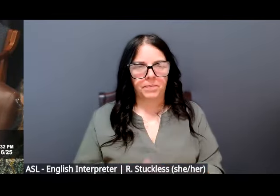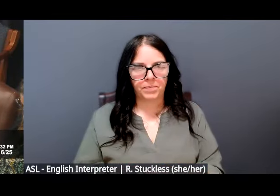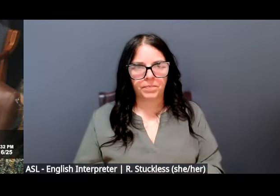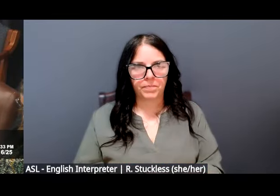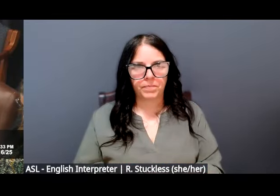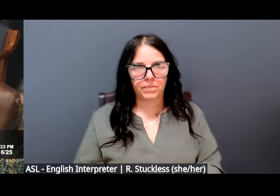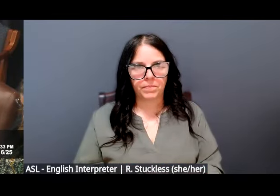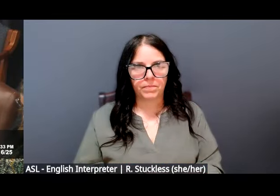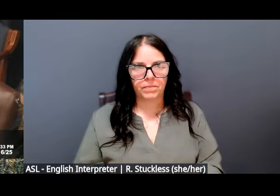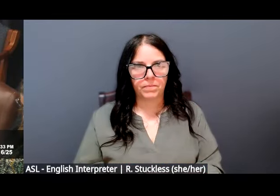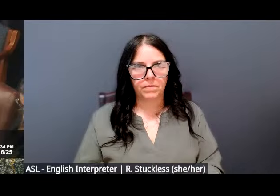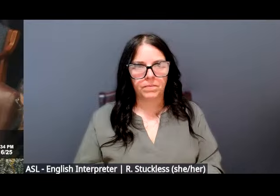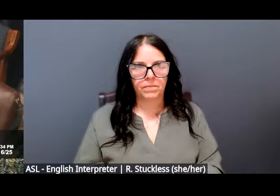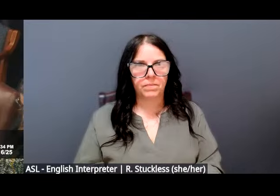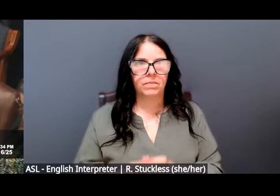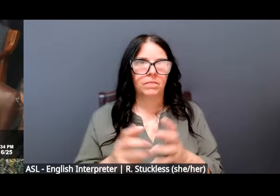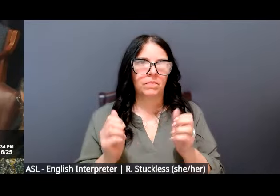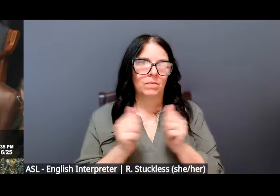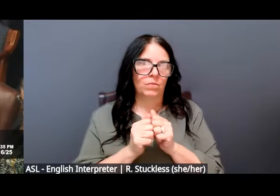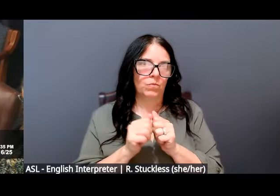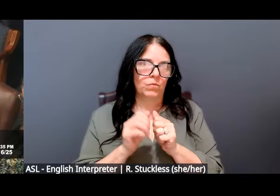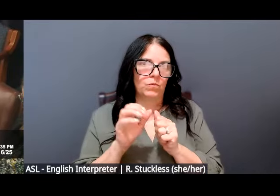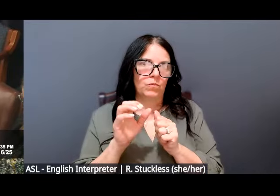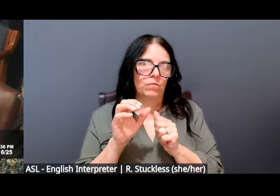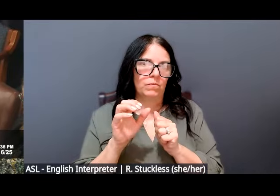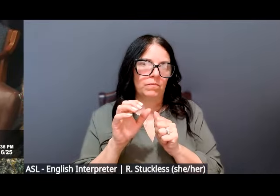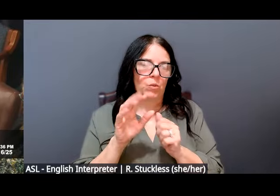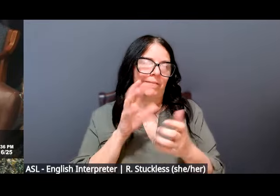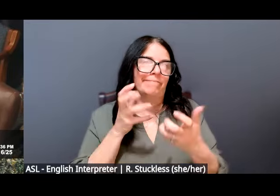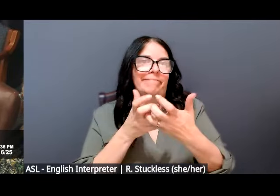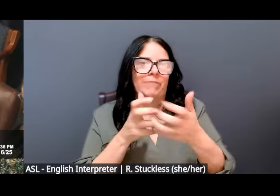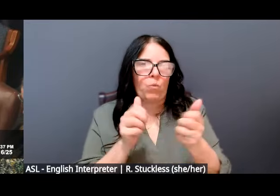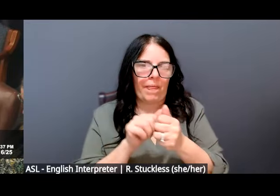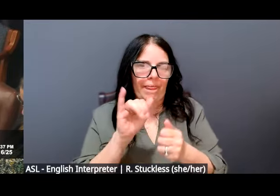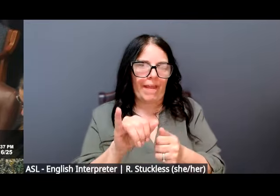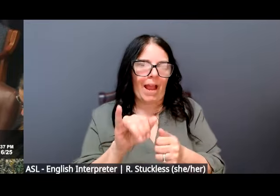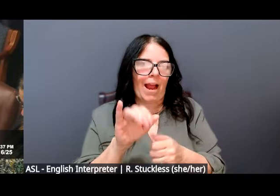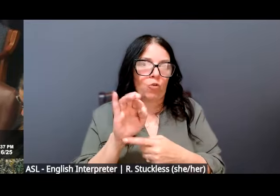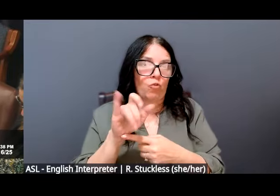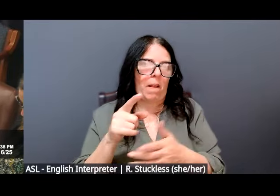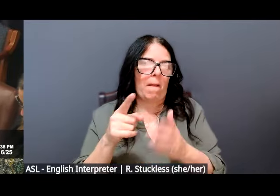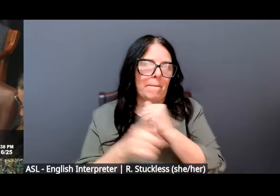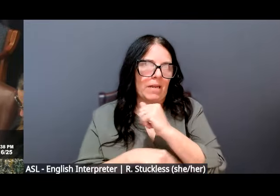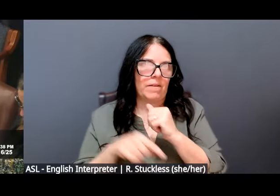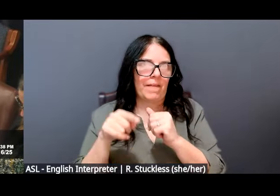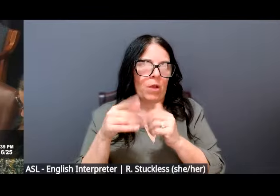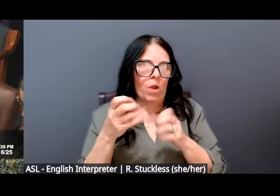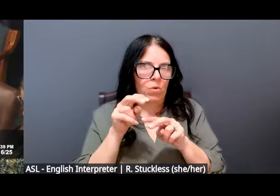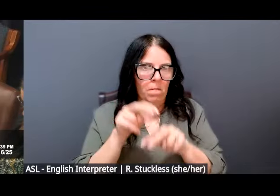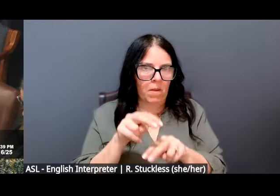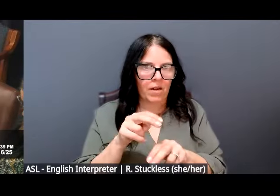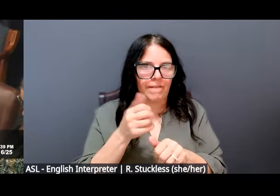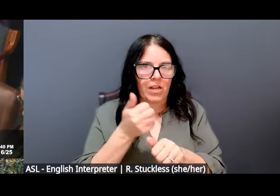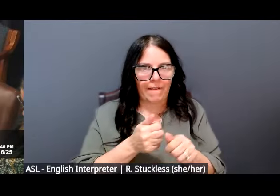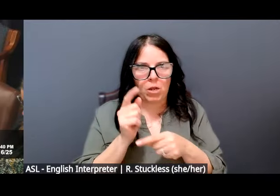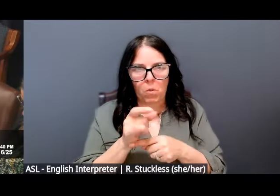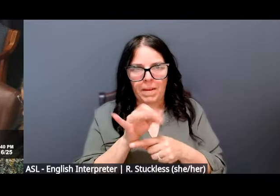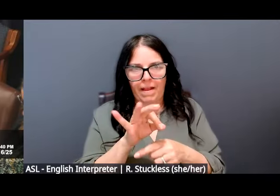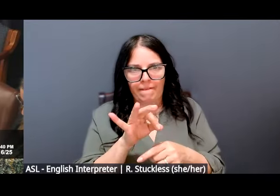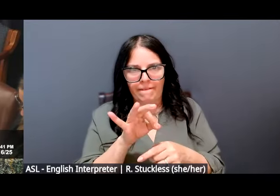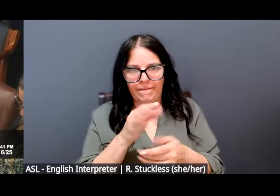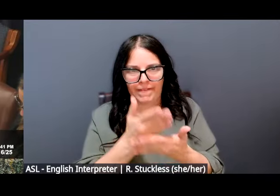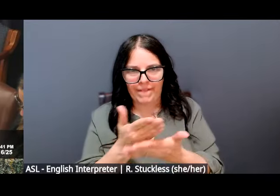with the criminal penalty part, because they want to be monitoring every moment of the verification.